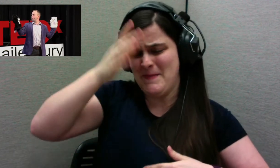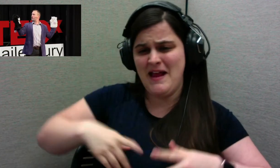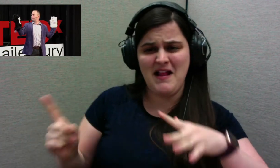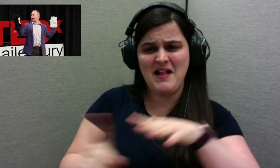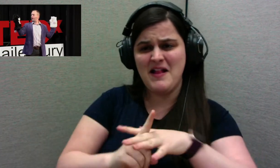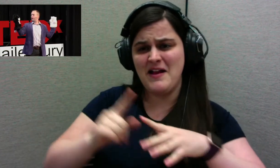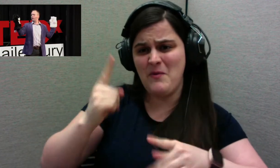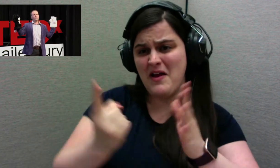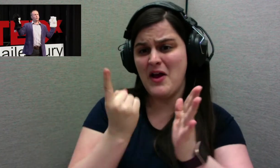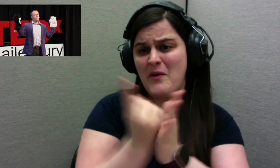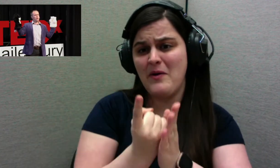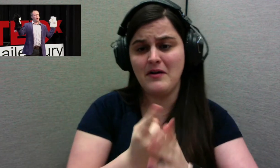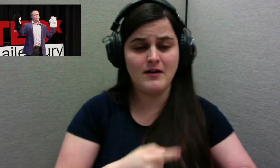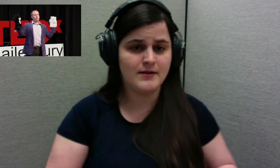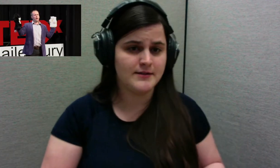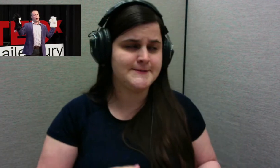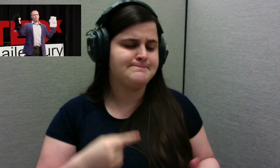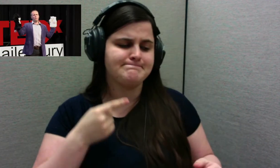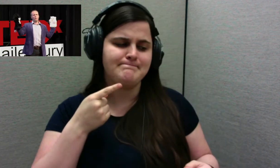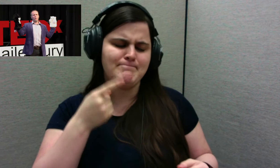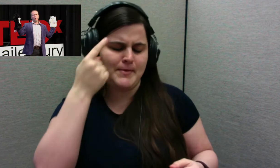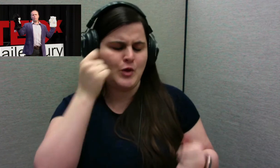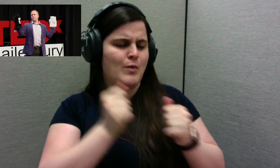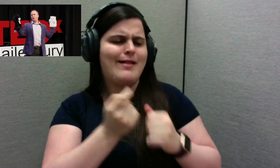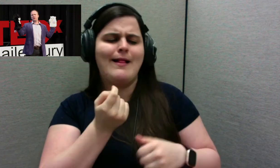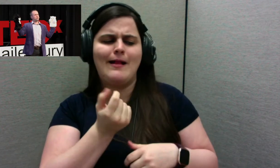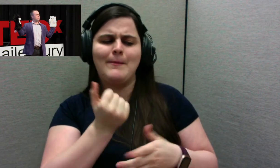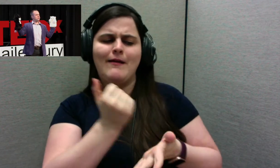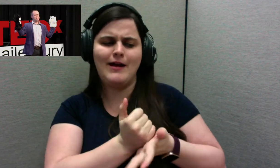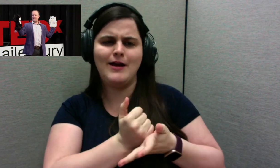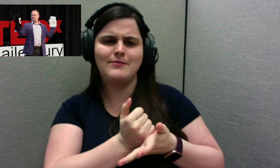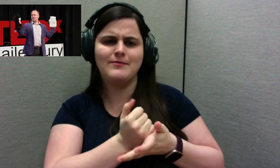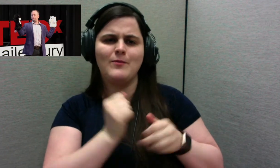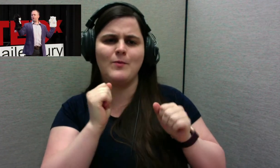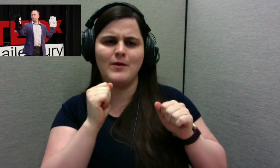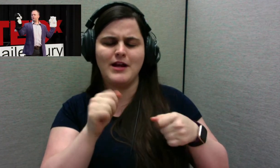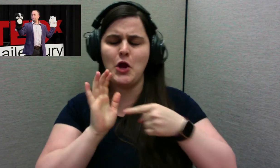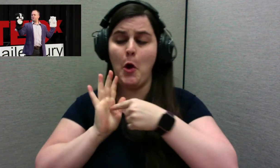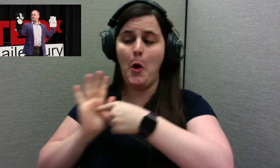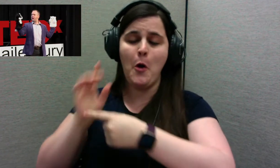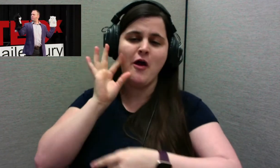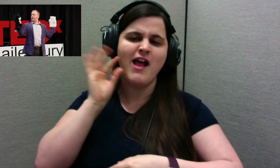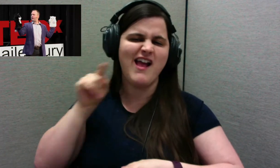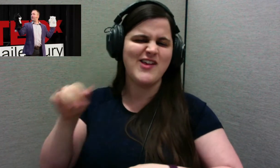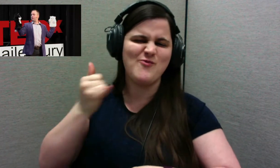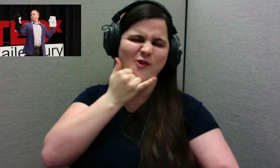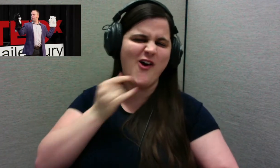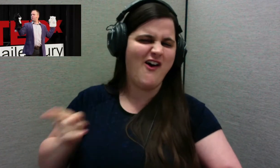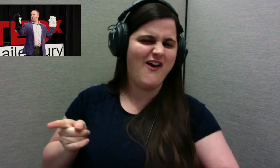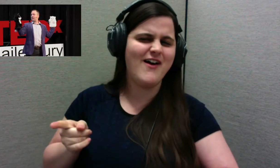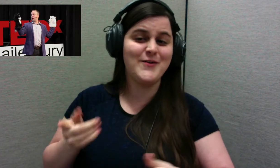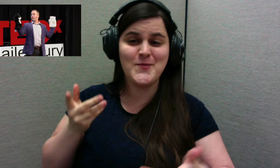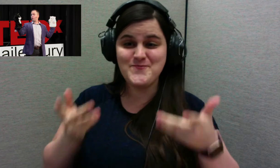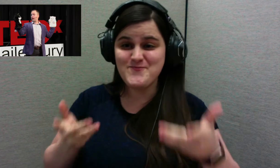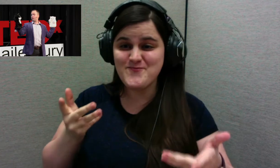Well, Julius, I reckon with a little bit of help, we might be able to show this cat that he's wrong. And maybe we